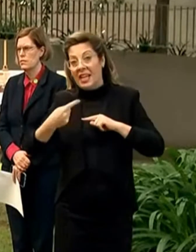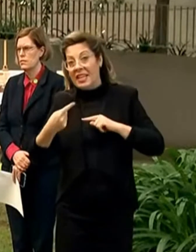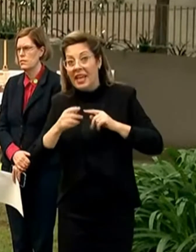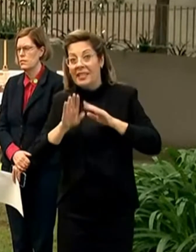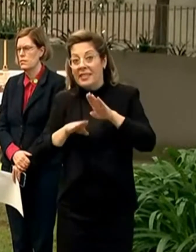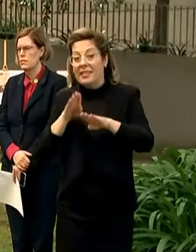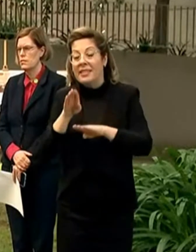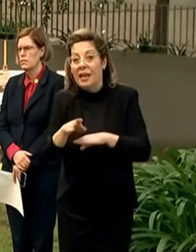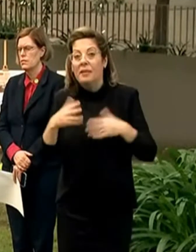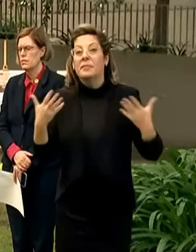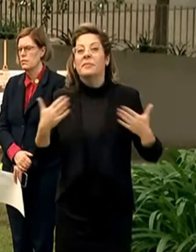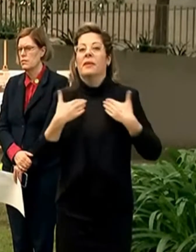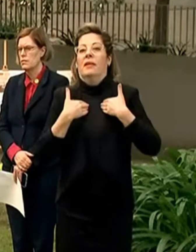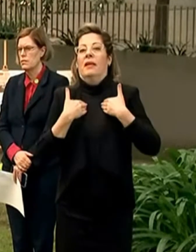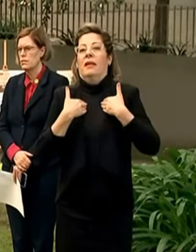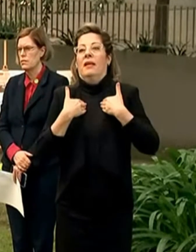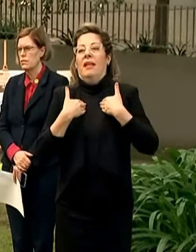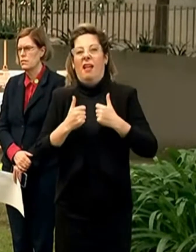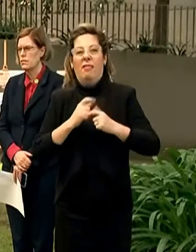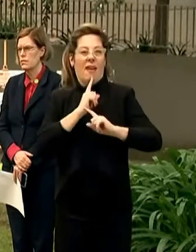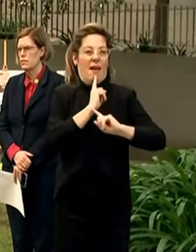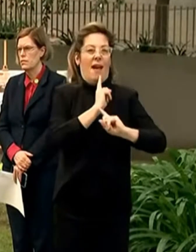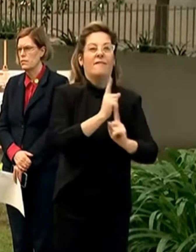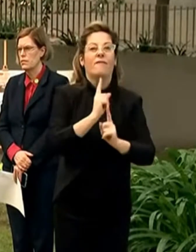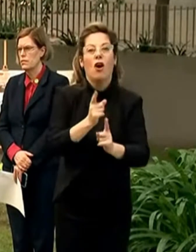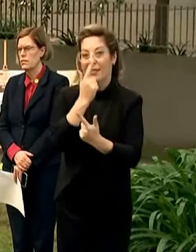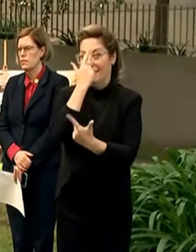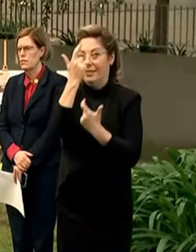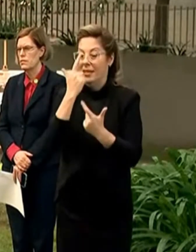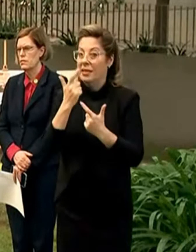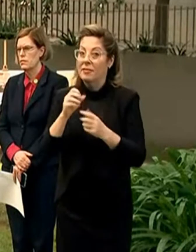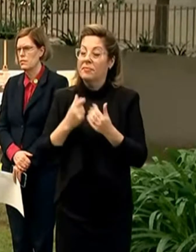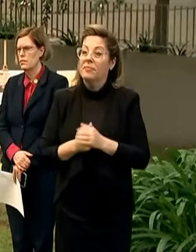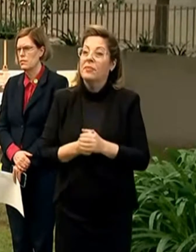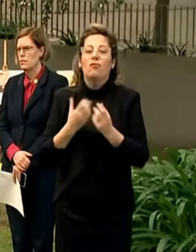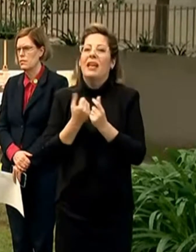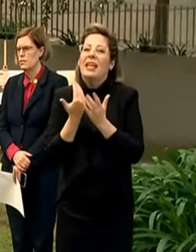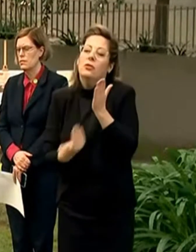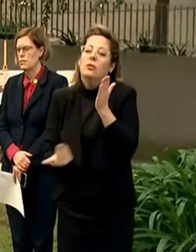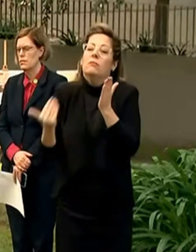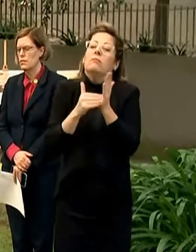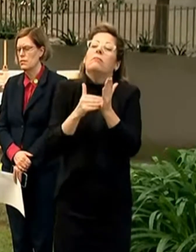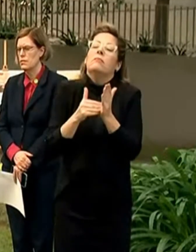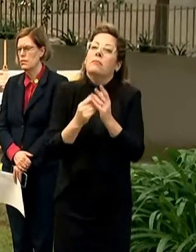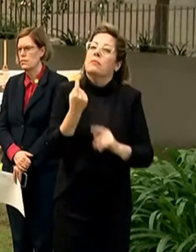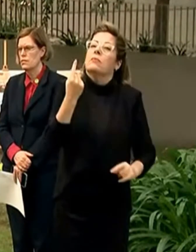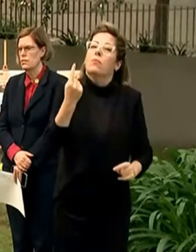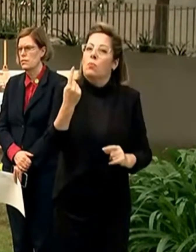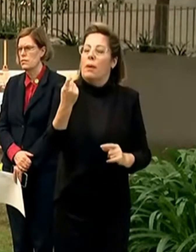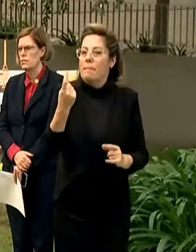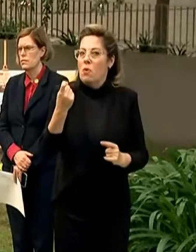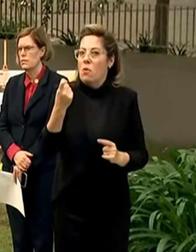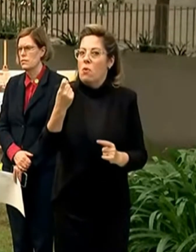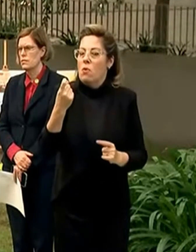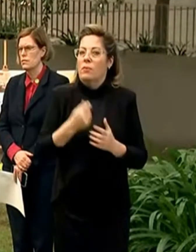health advice, and it's consistent with what we've said before, but we've certainly honed in on those areas that are high risk.